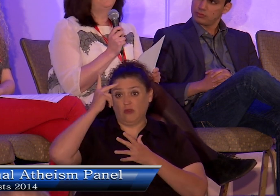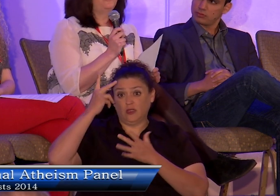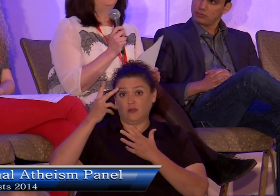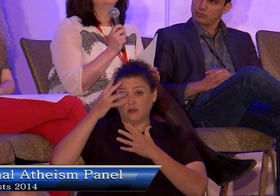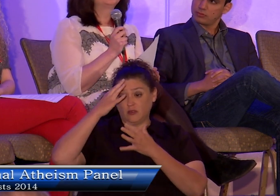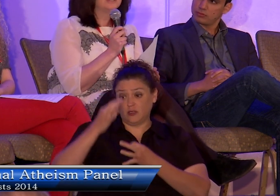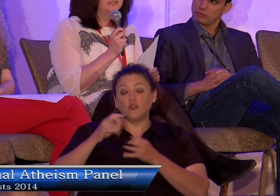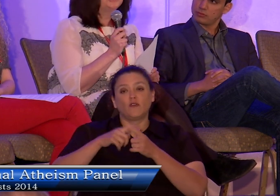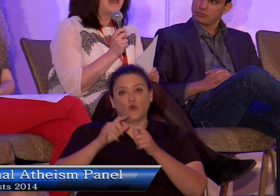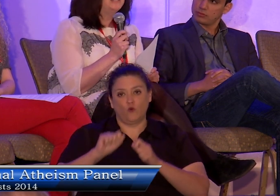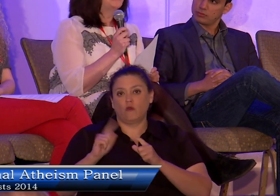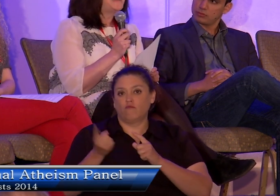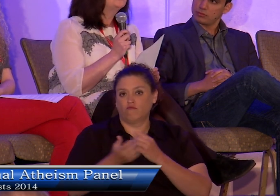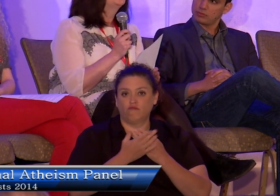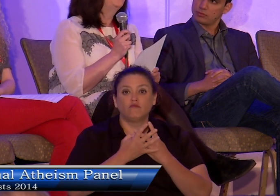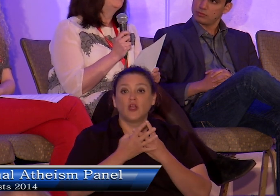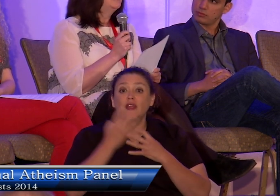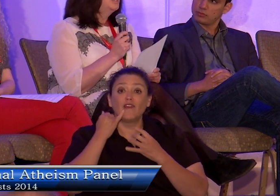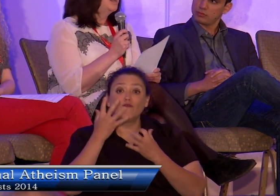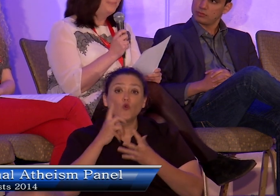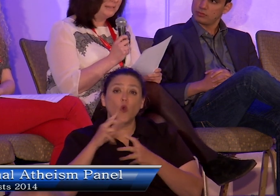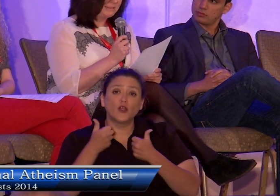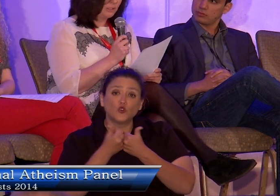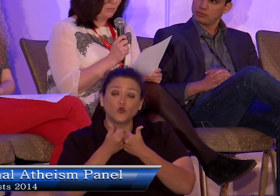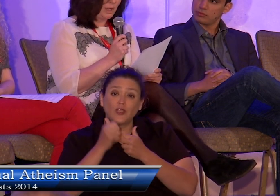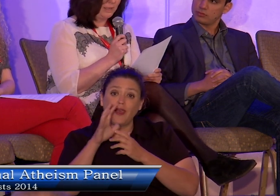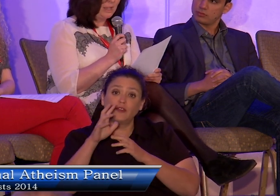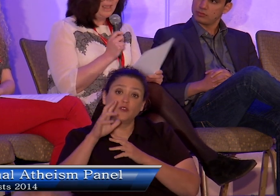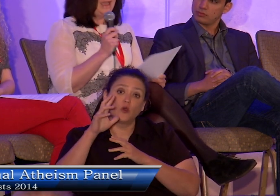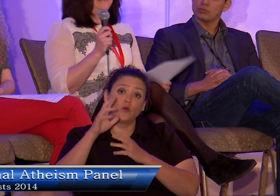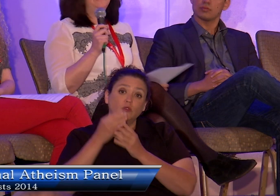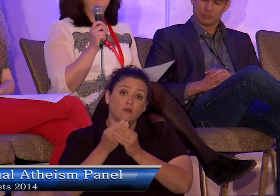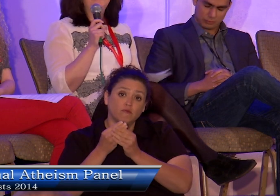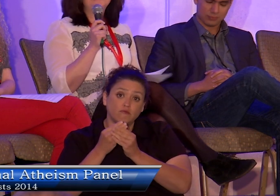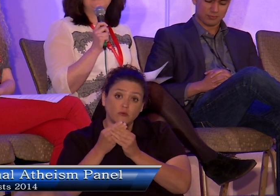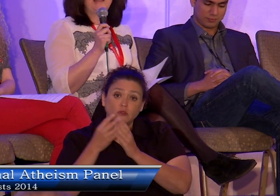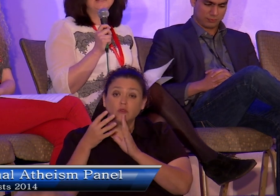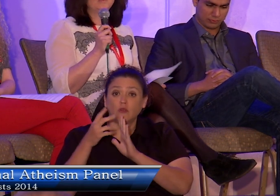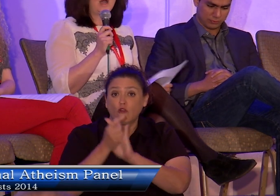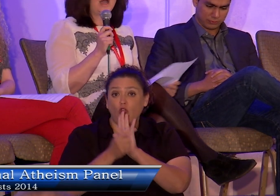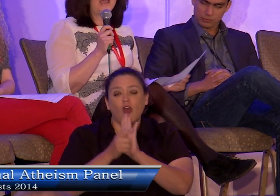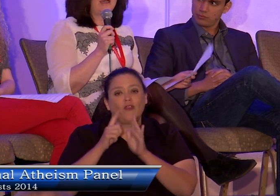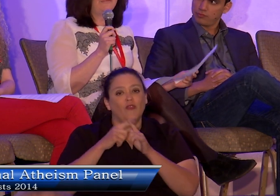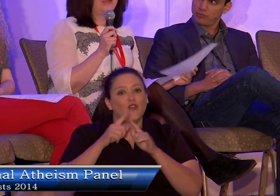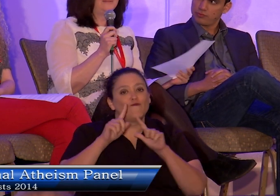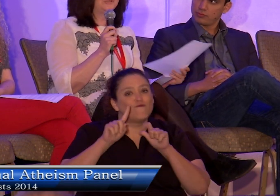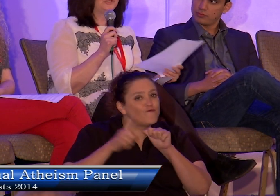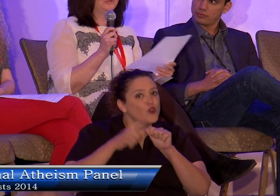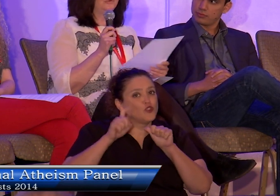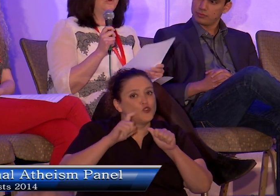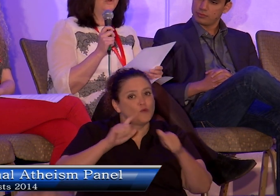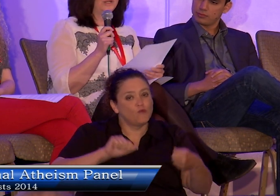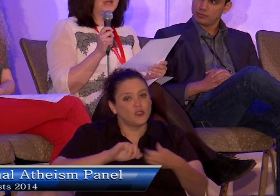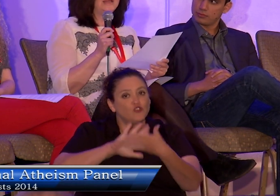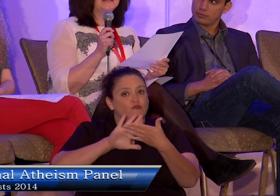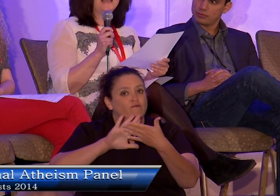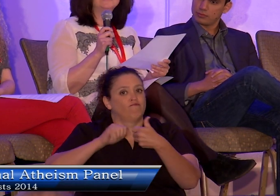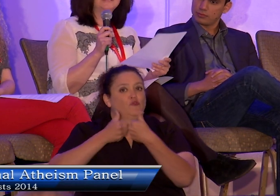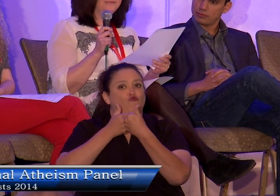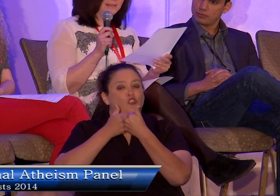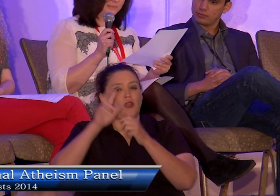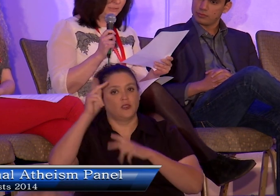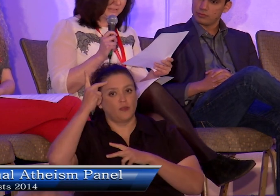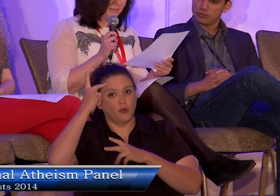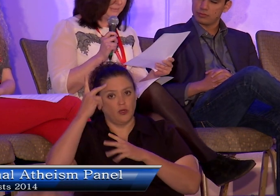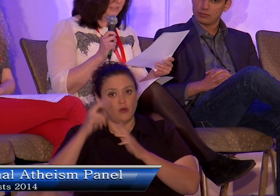first and foremost, the challenge has to be a political one. And that explains why I've helped to organize